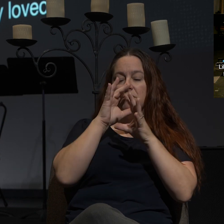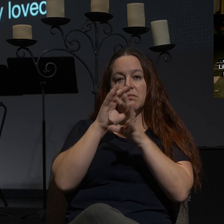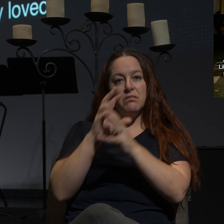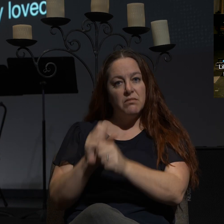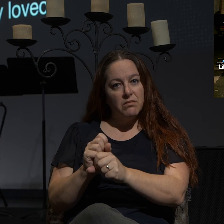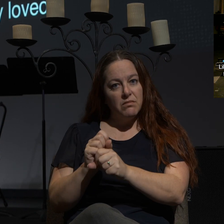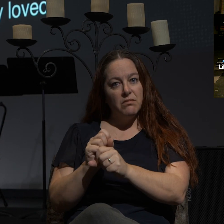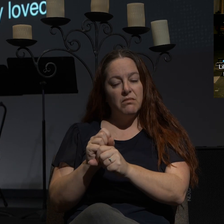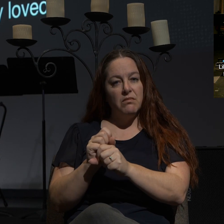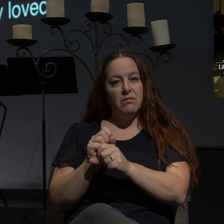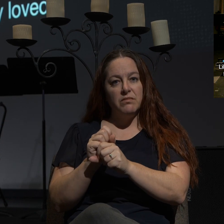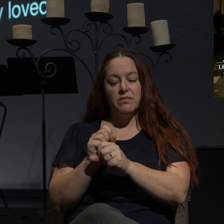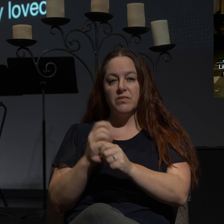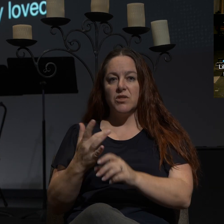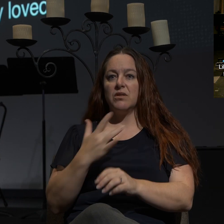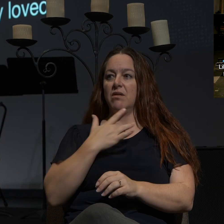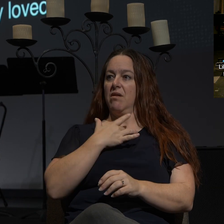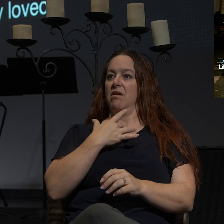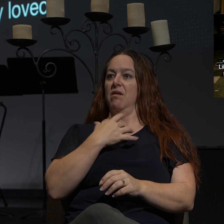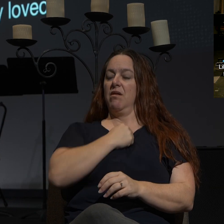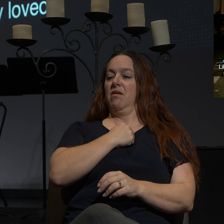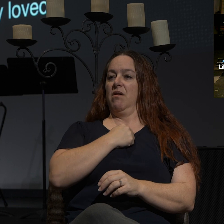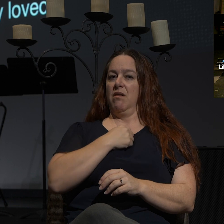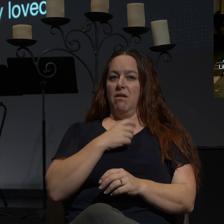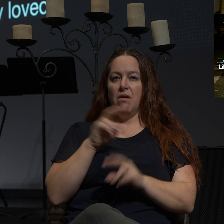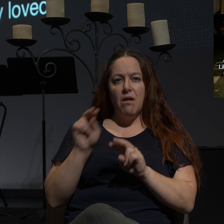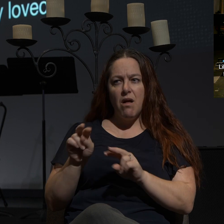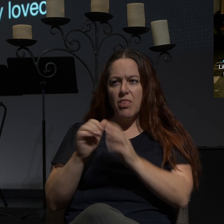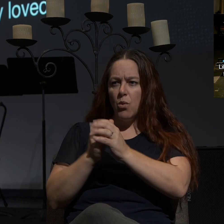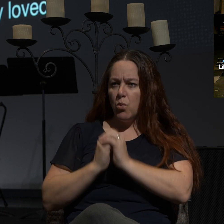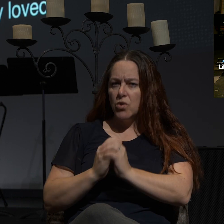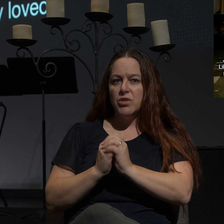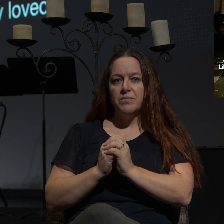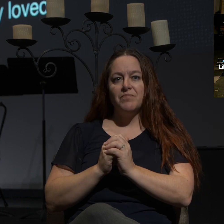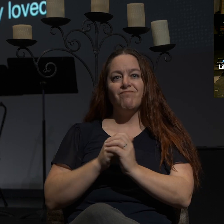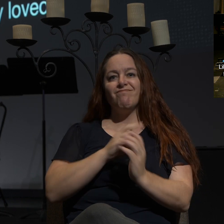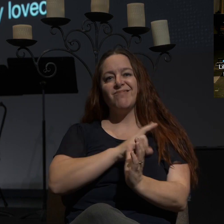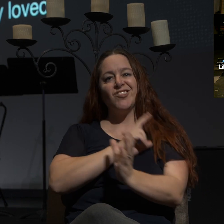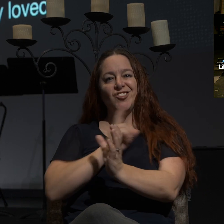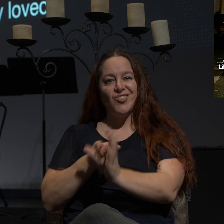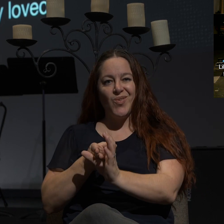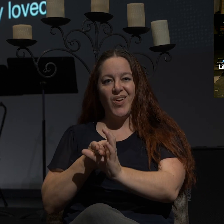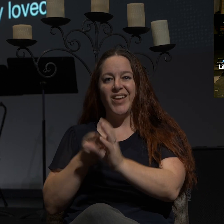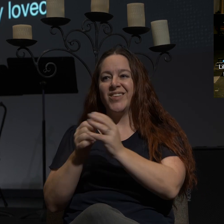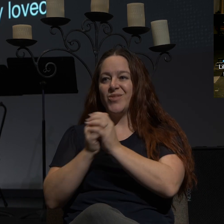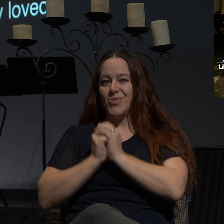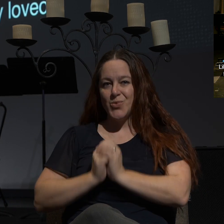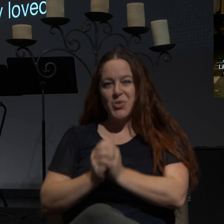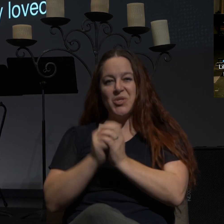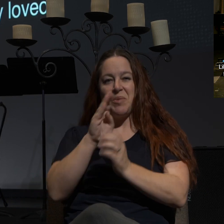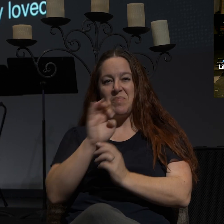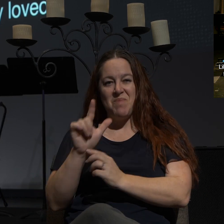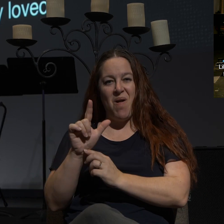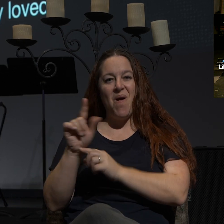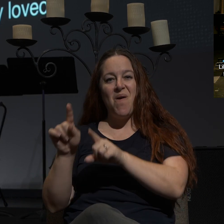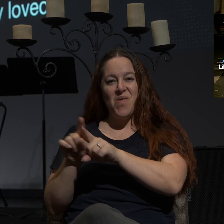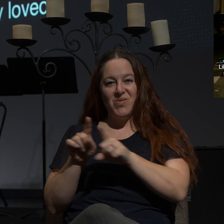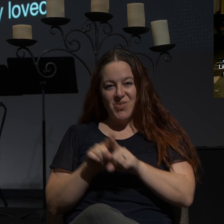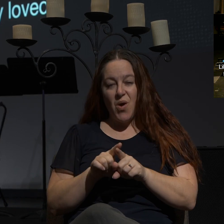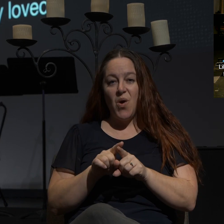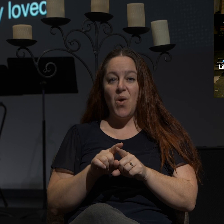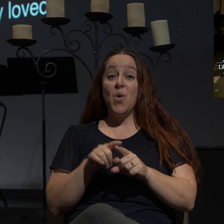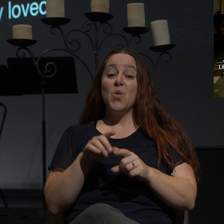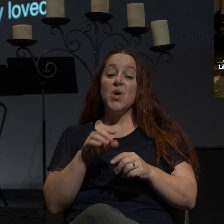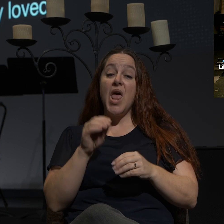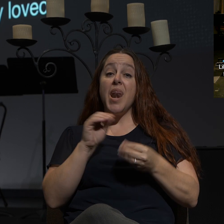fascinated and encaptured by this worship that they began to worship Baal themselves. And specifically, we read in